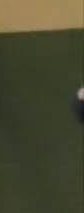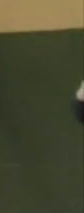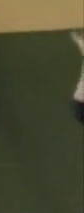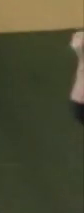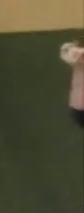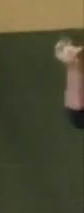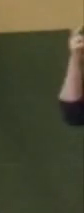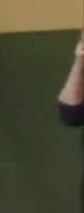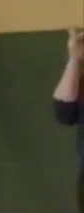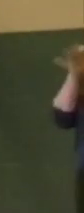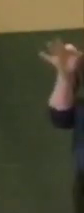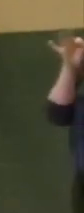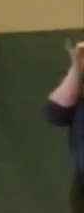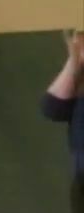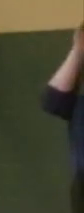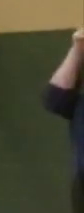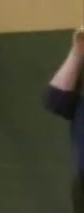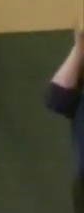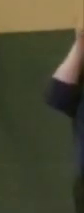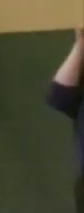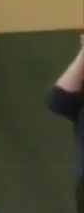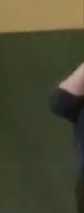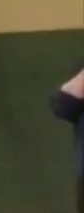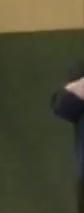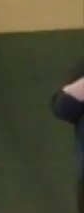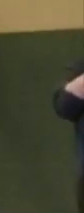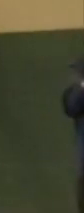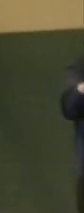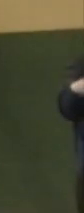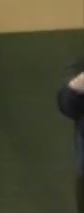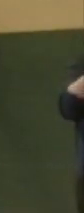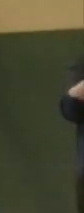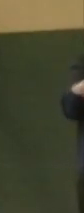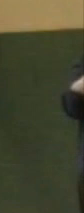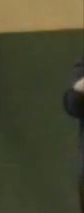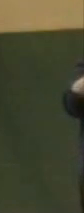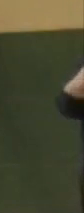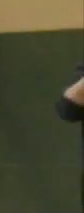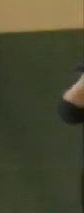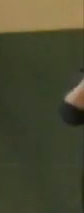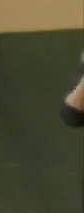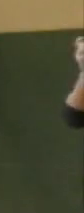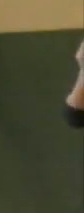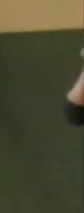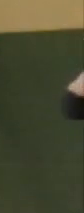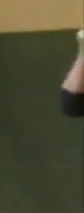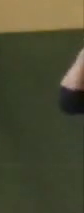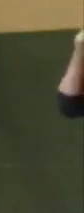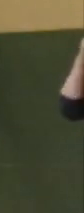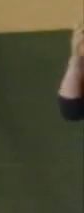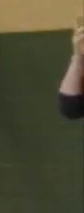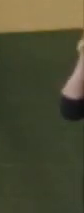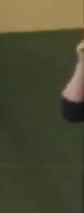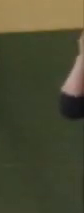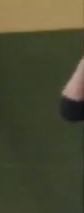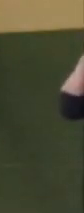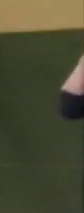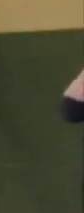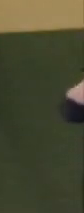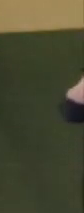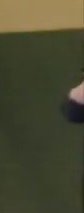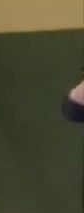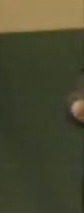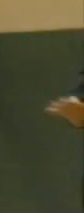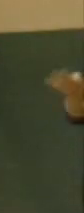importance of what block clubs can do and their role within community. Because I don't think a lot of people realize how important block